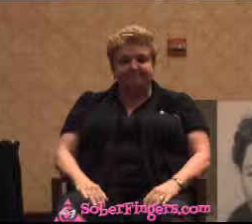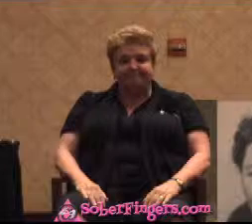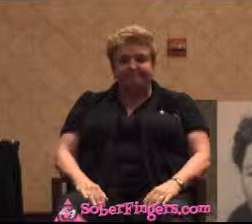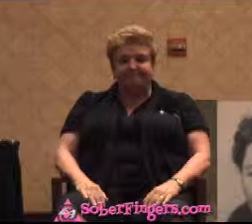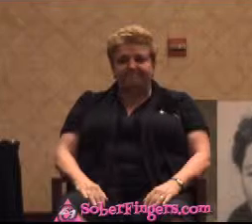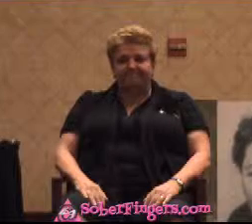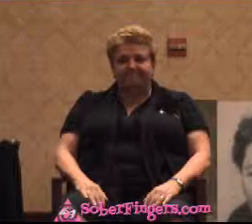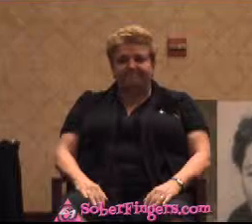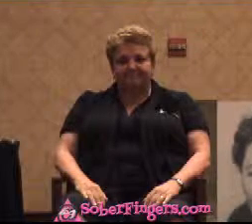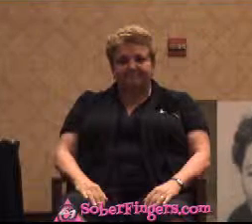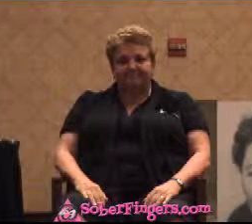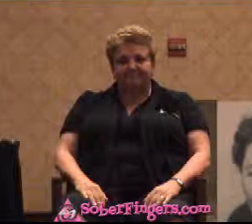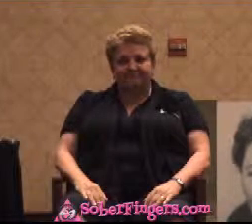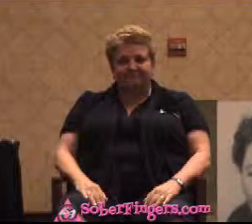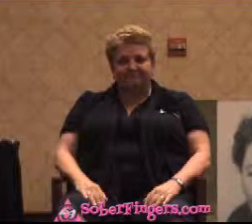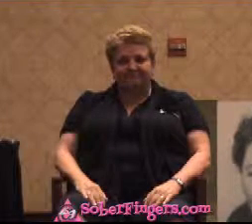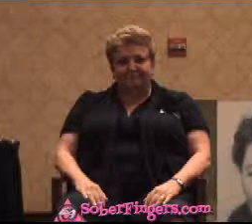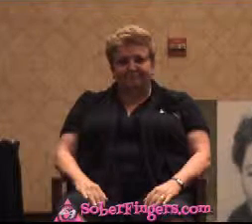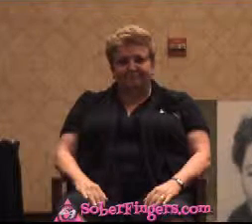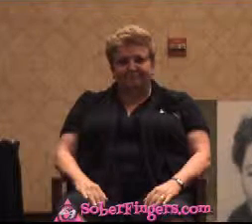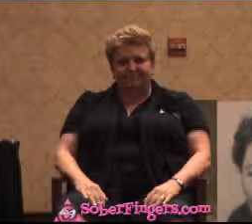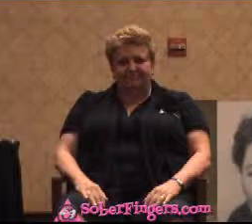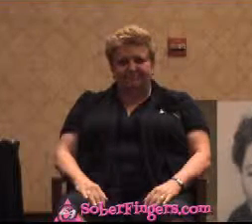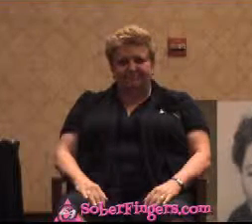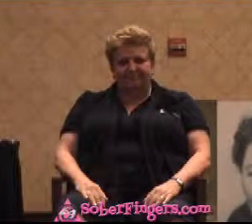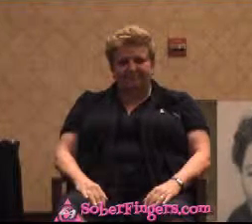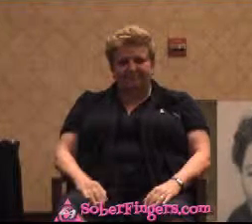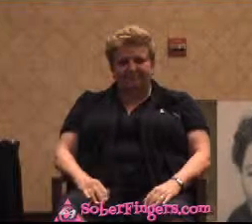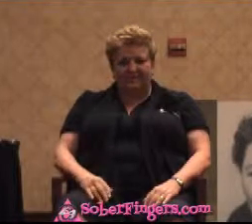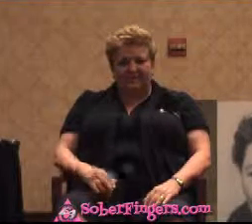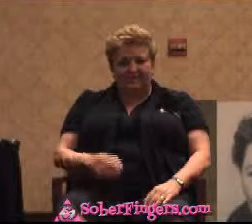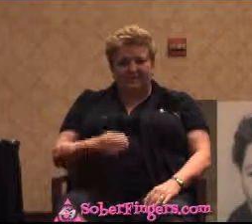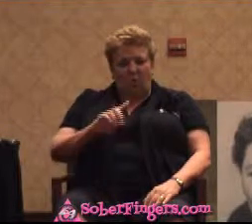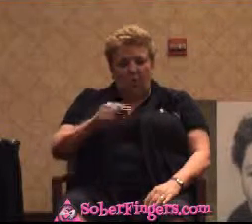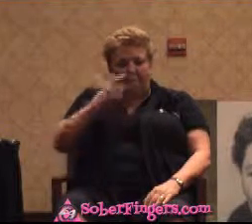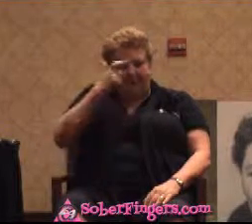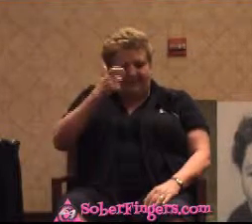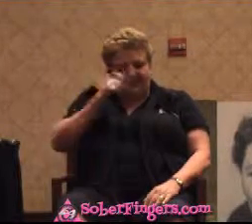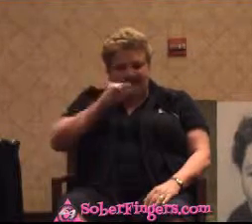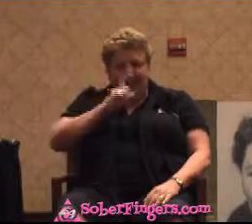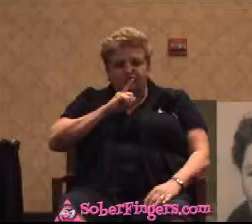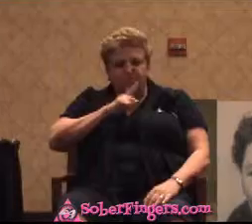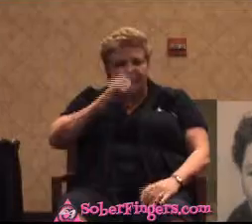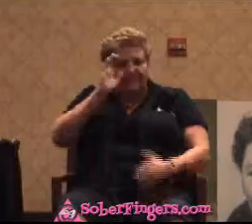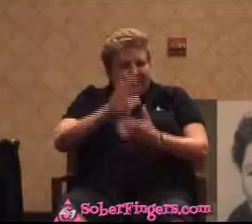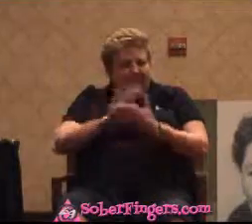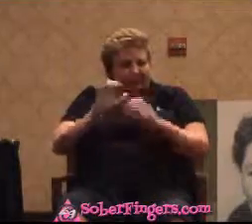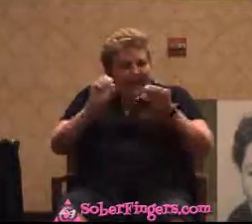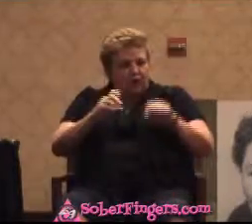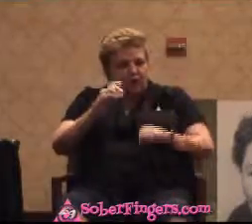And it wasn't a matter of self-esteem for me. It was that I never believed I could do it. And I said, I want to go to